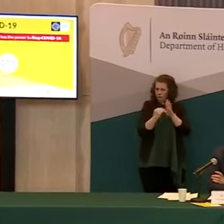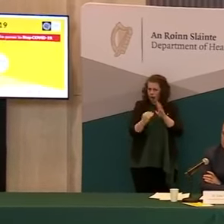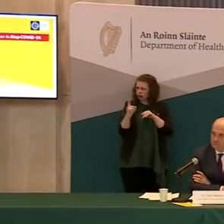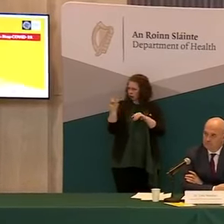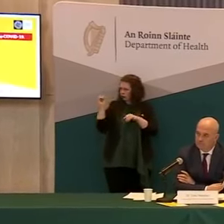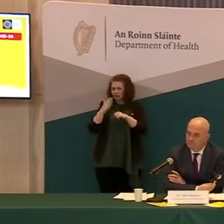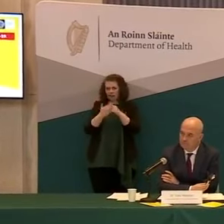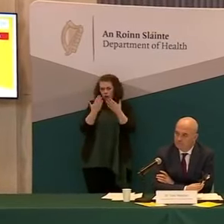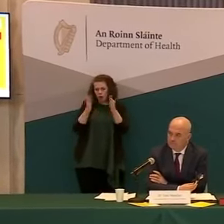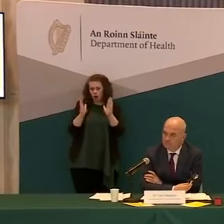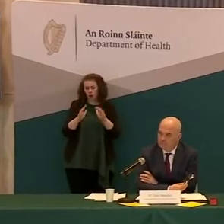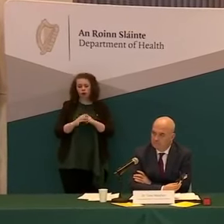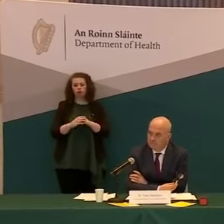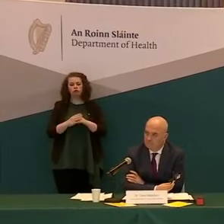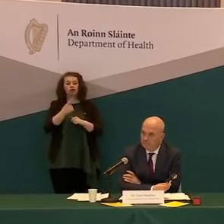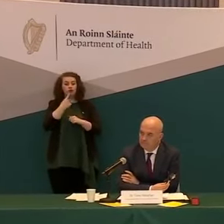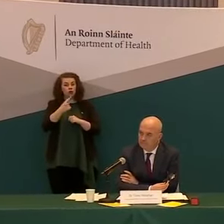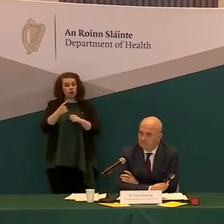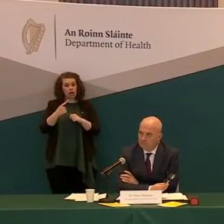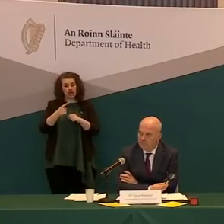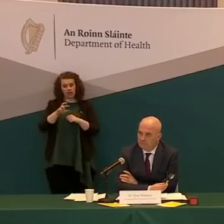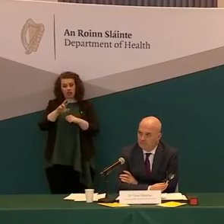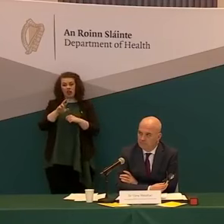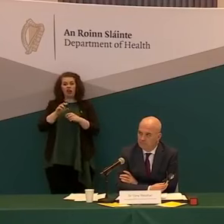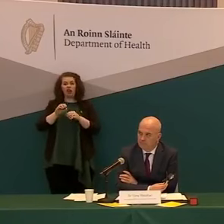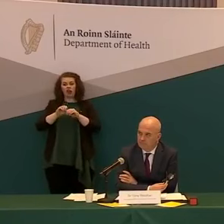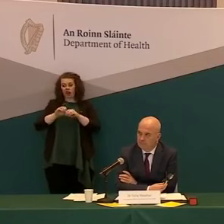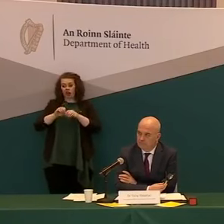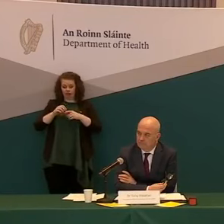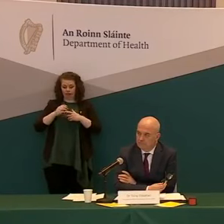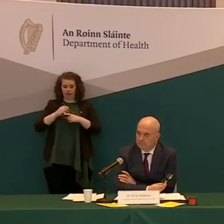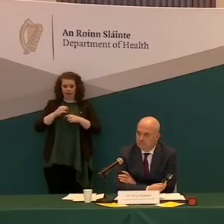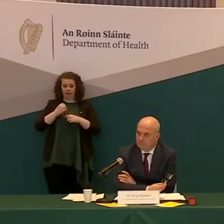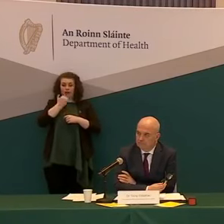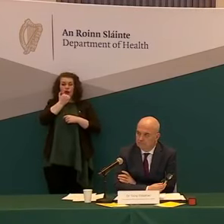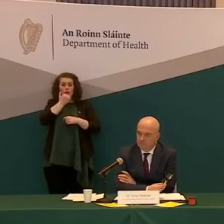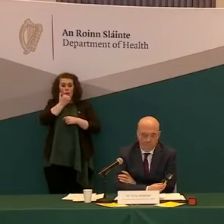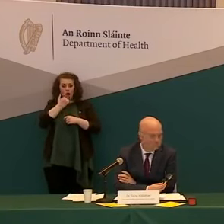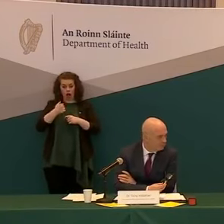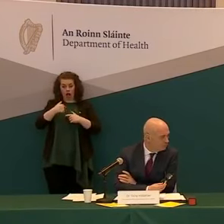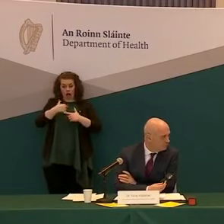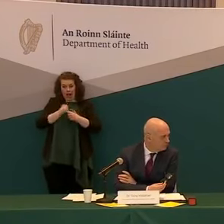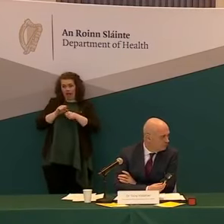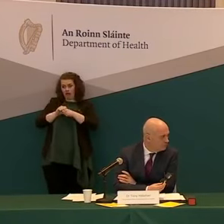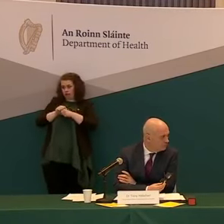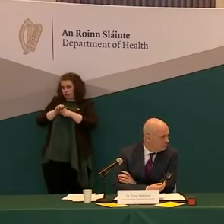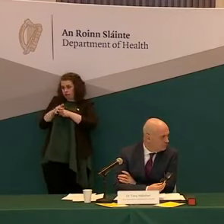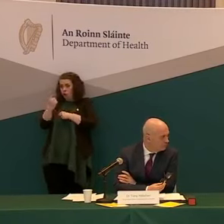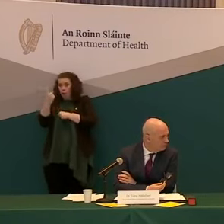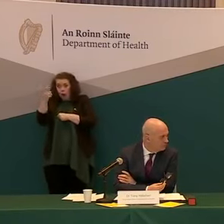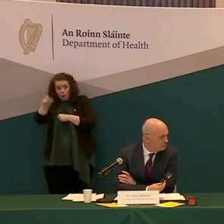The reproduction rate of 0.7 to 1, do you consider it stable now?